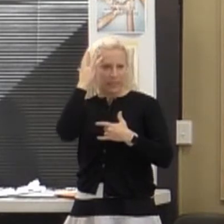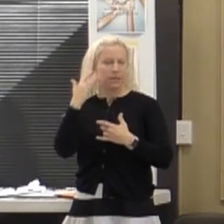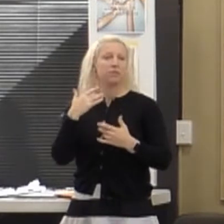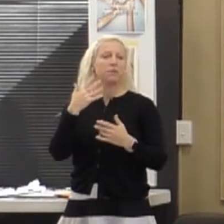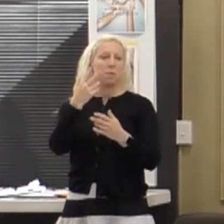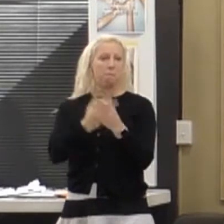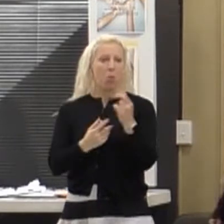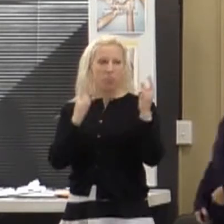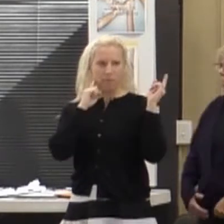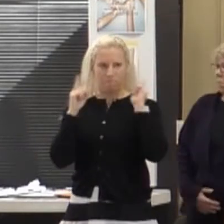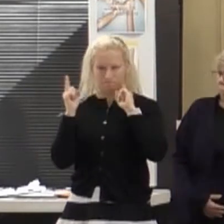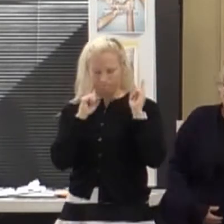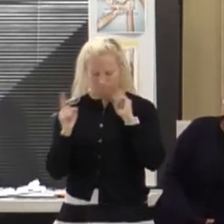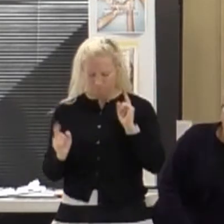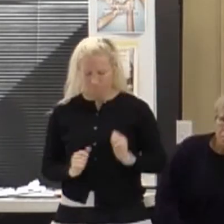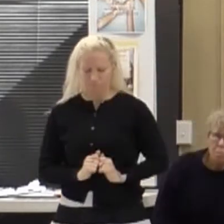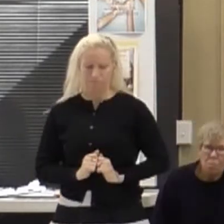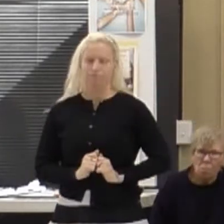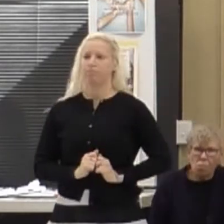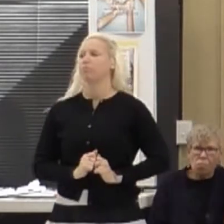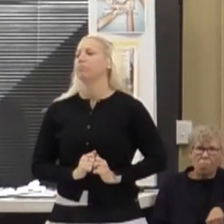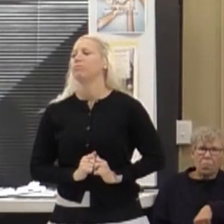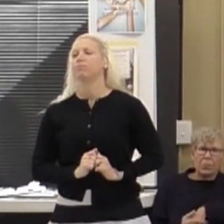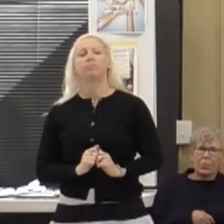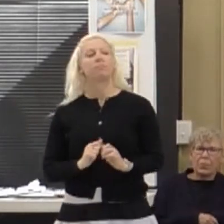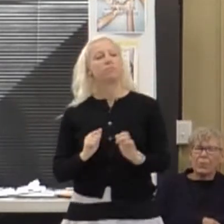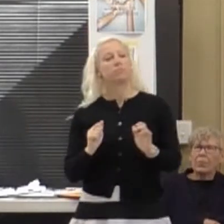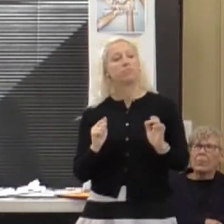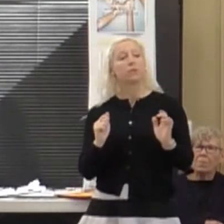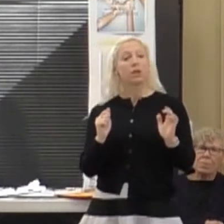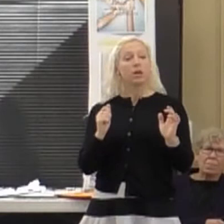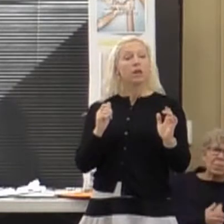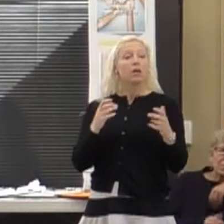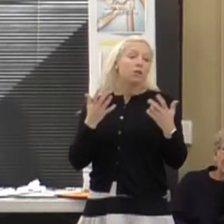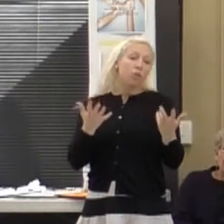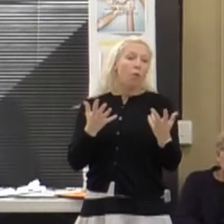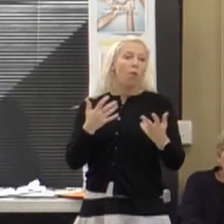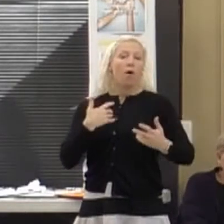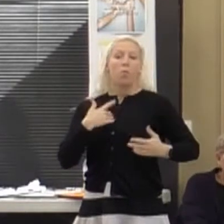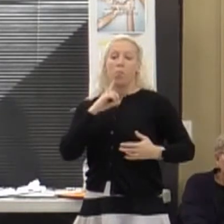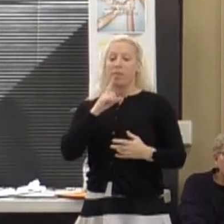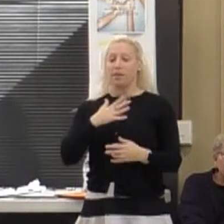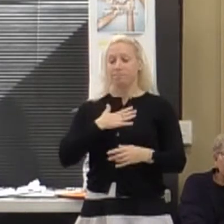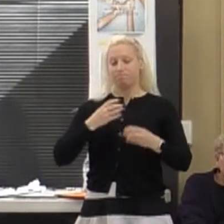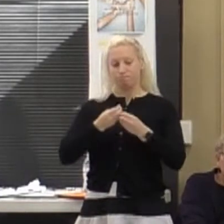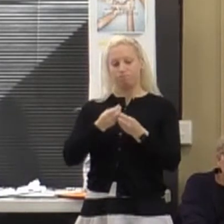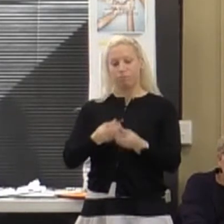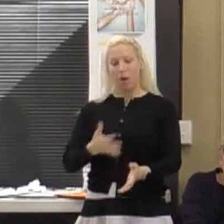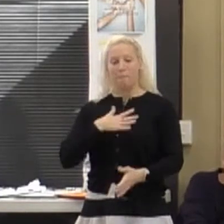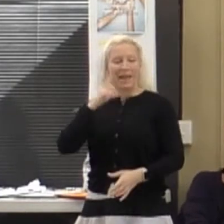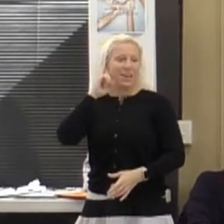I have Meniere's disease, and that is affecting me in both of my ears.